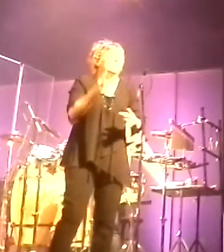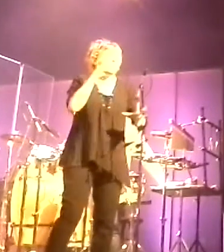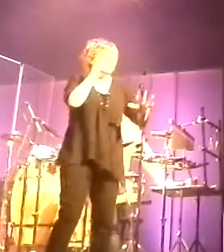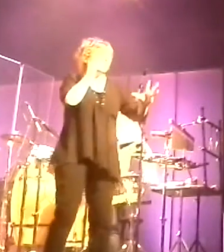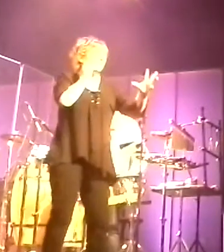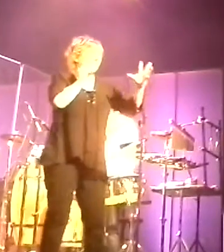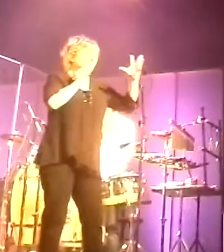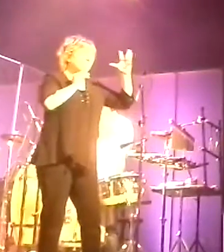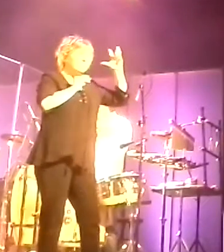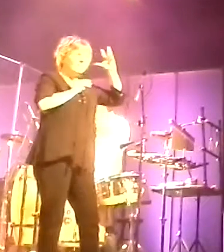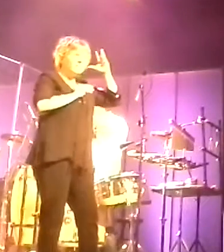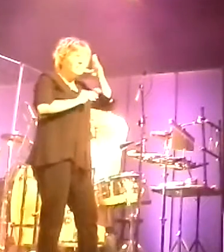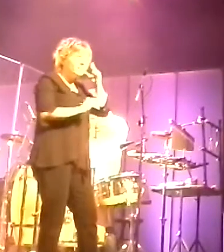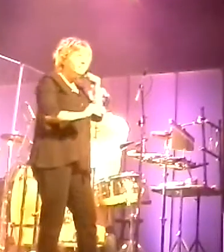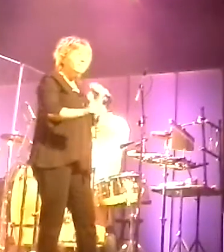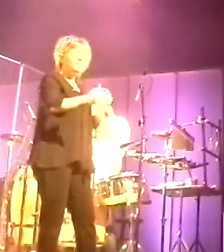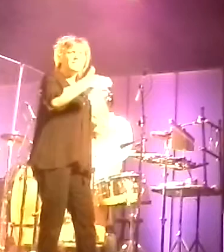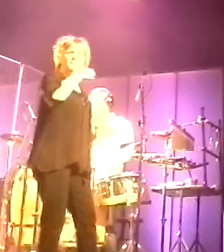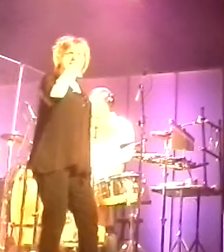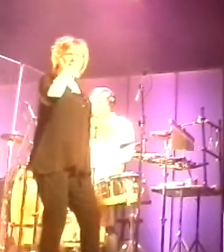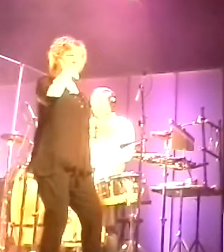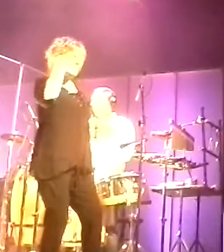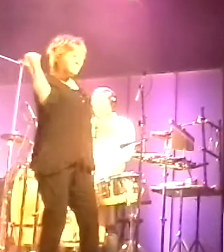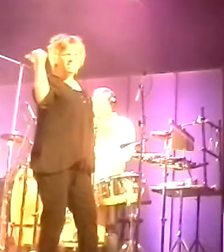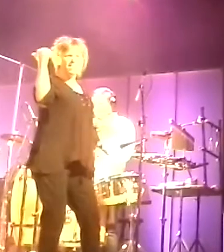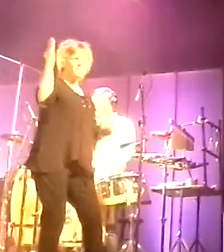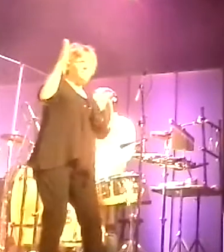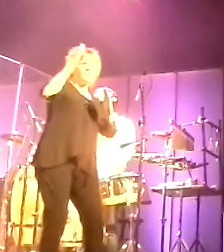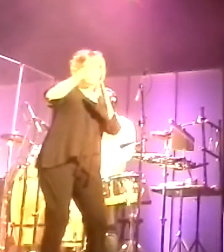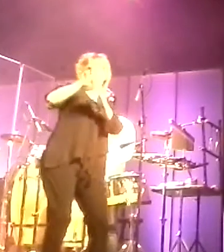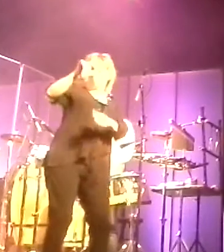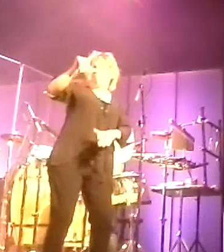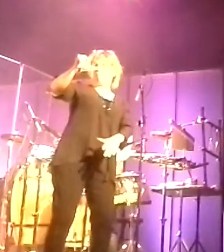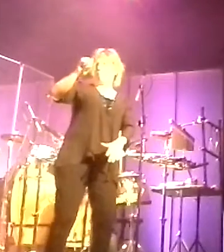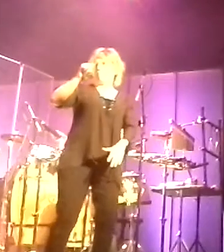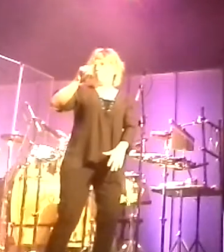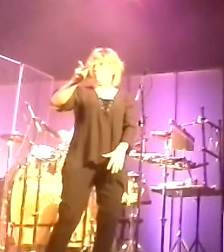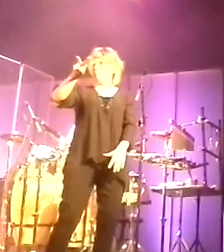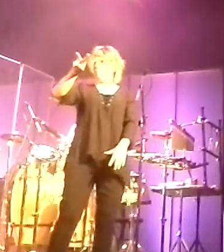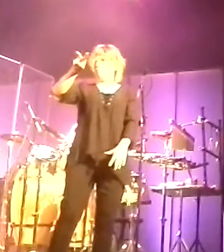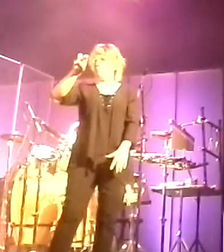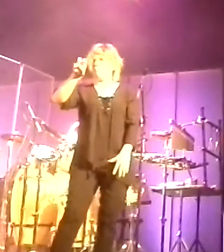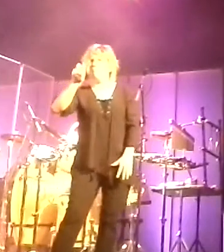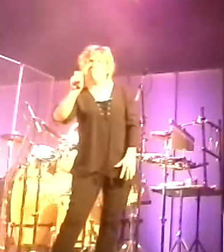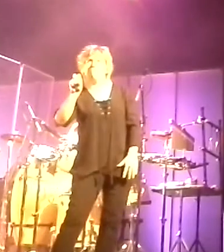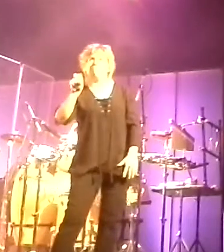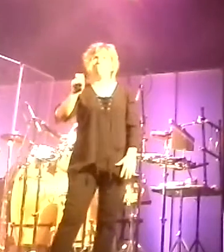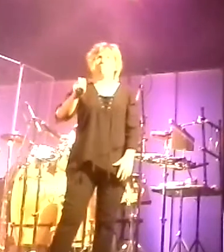Tasted and seen of the sweetest.